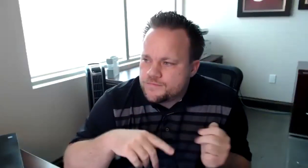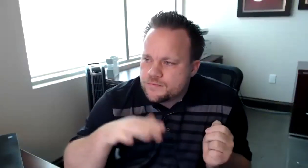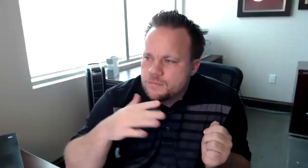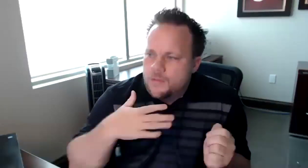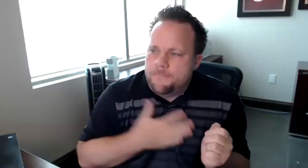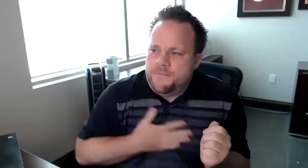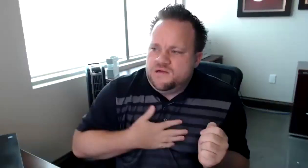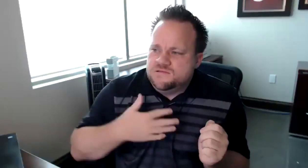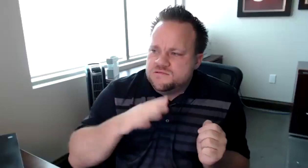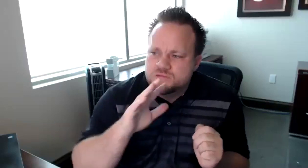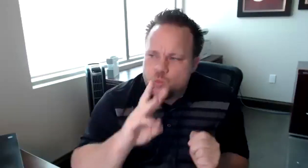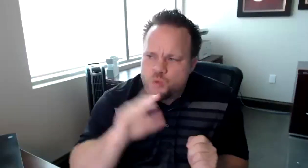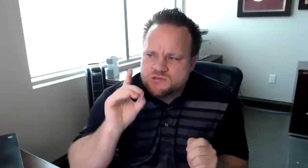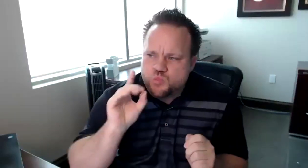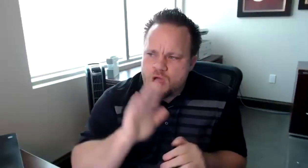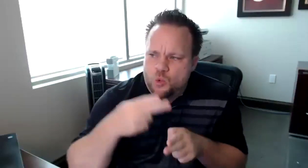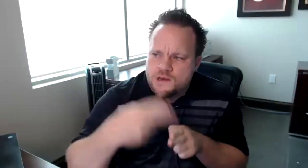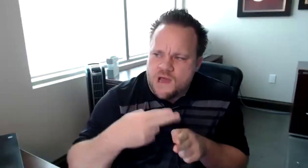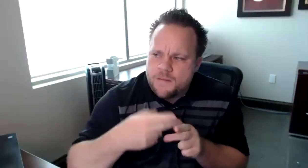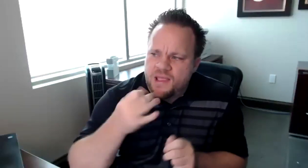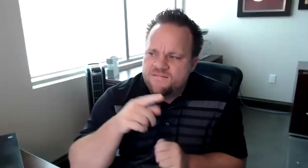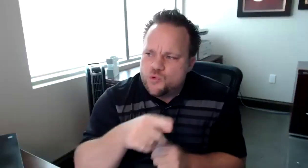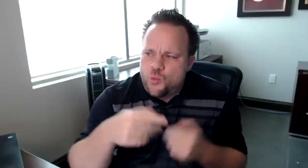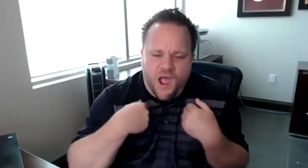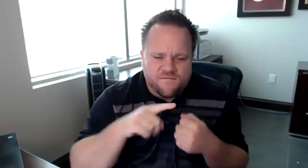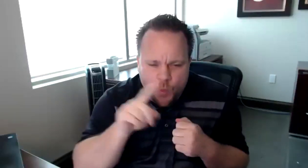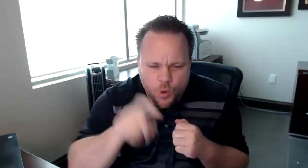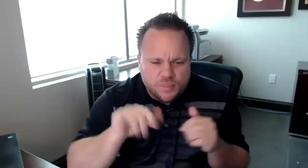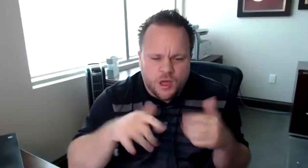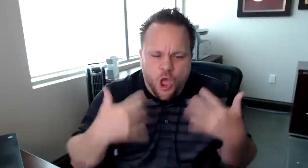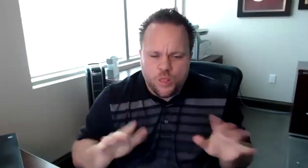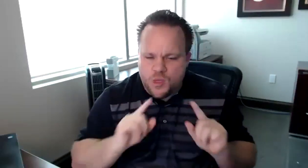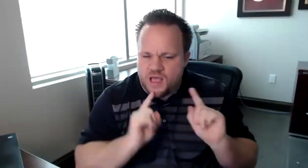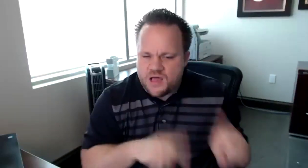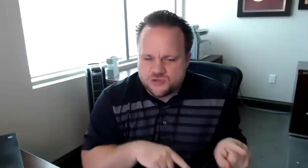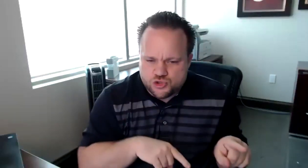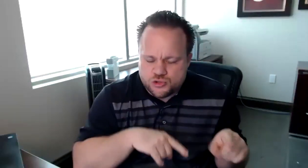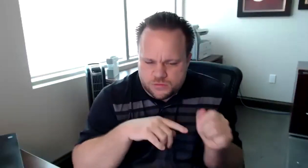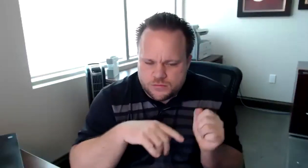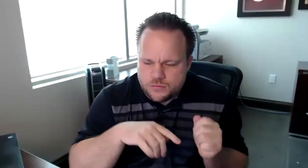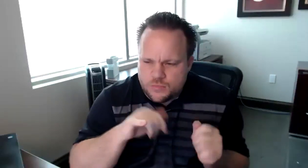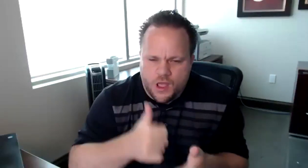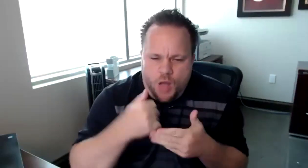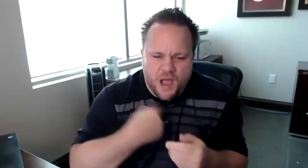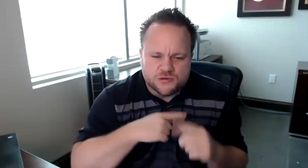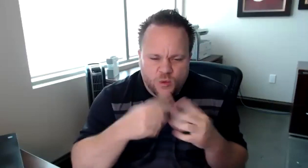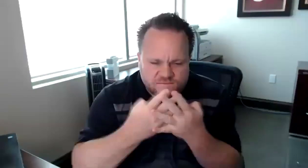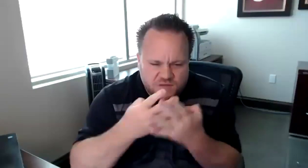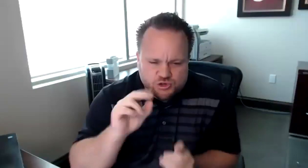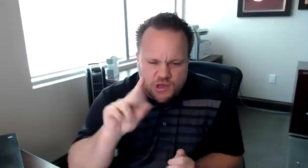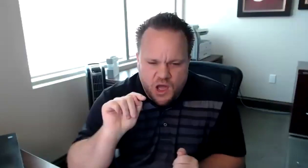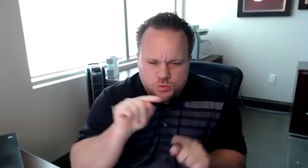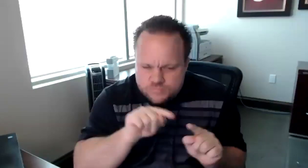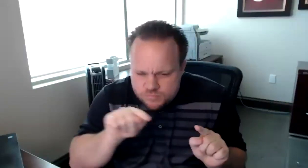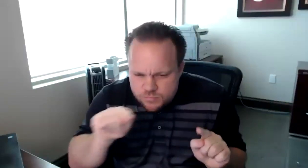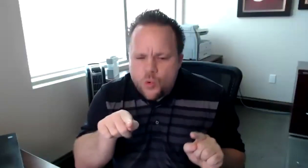signing. Second, please withdraw your name if you have a question that has already been answered. It helps us to filter